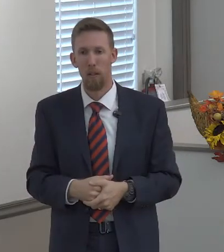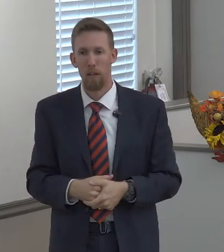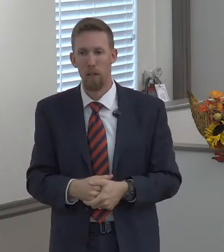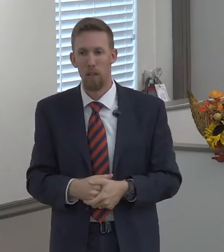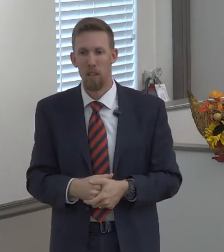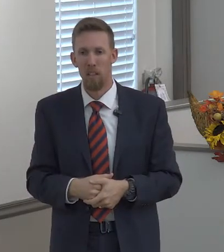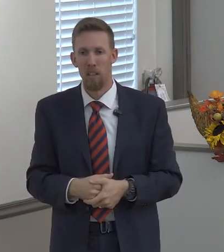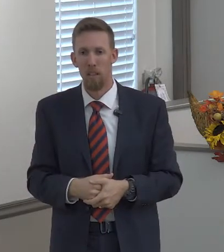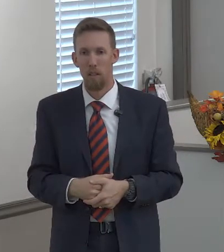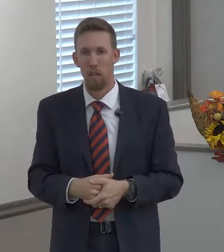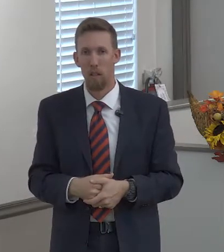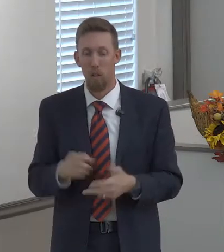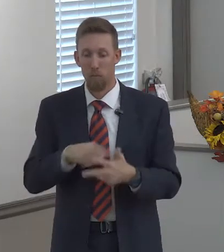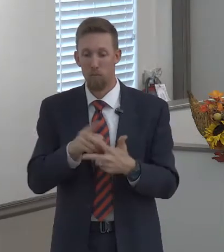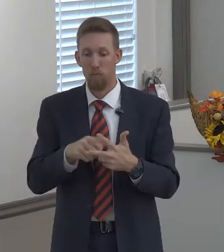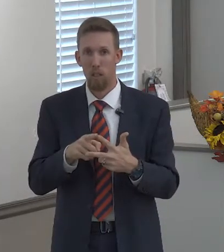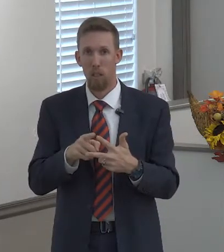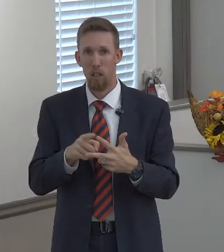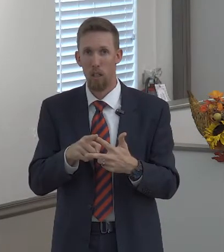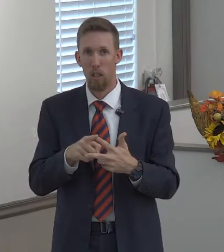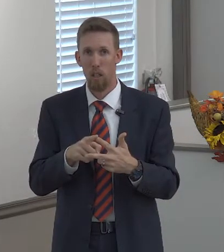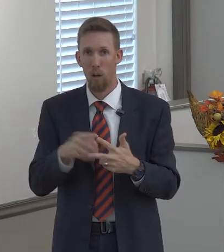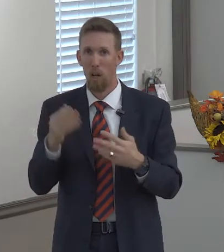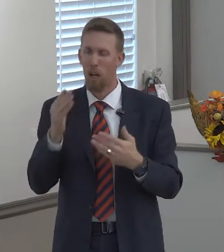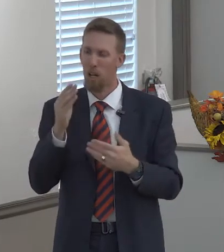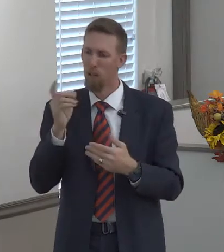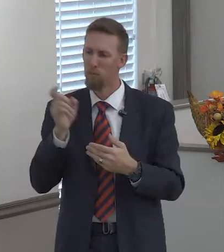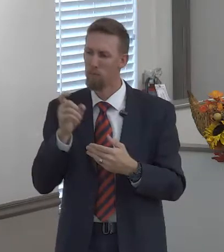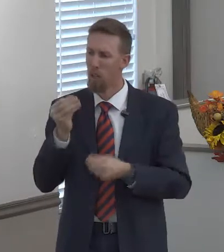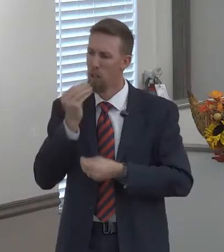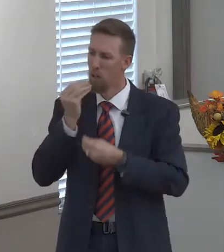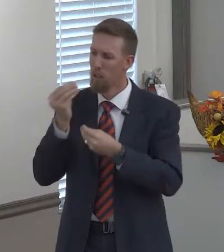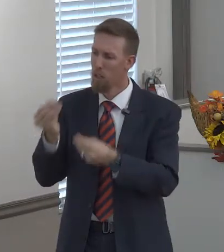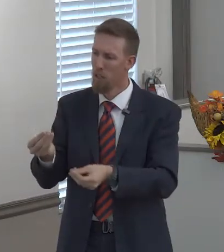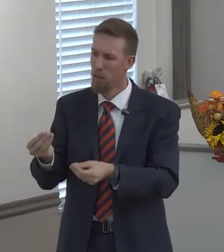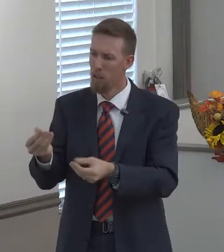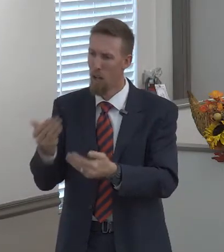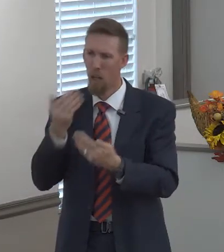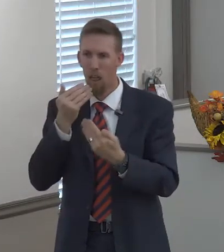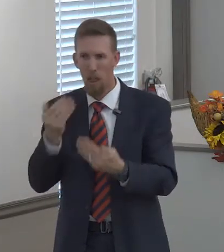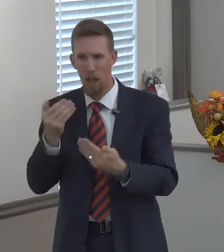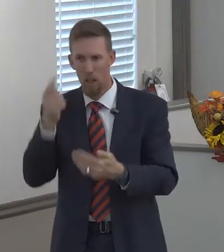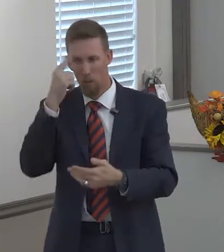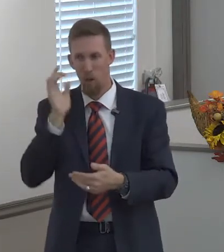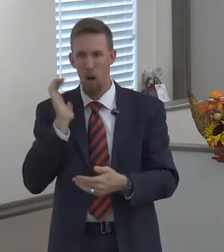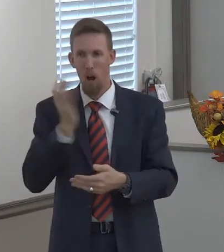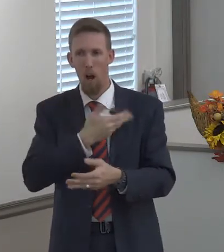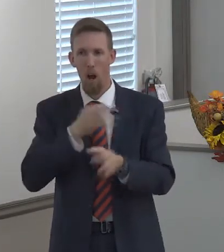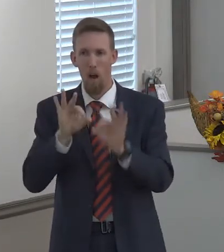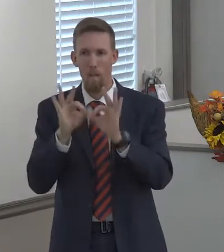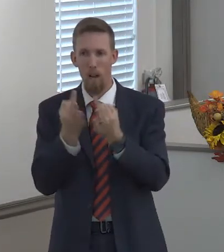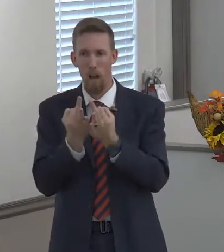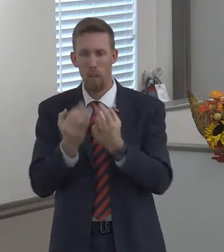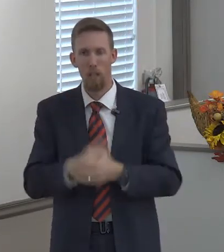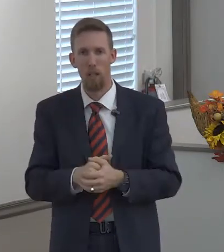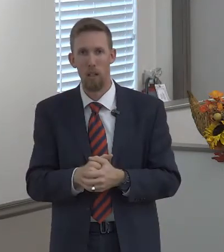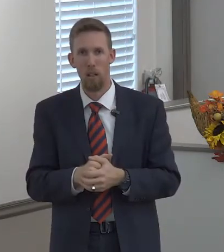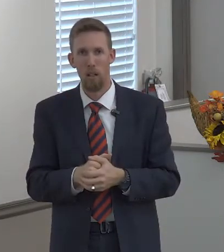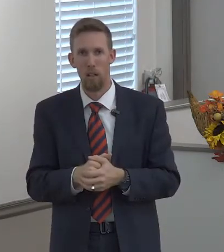saved, you ought to call on the Lord to save you today. Whosoever shall call upon the name of the Lord shall be saved. It's that